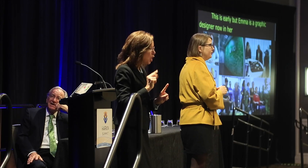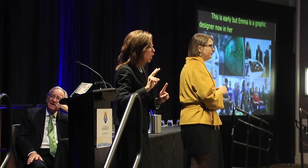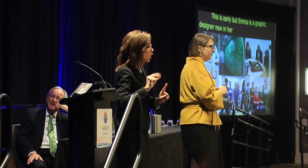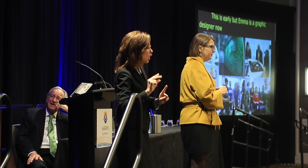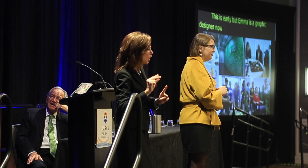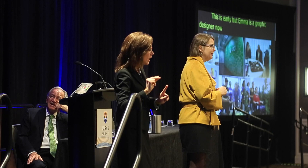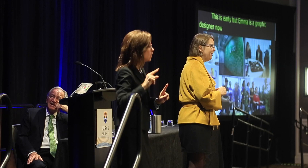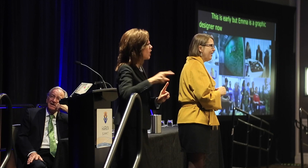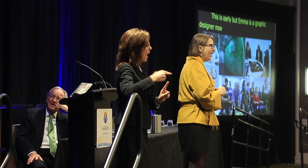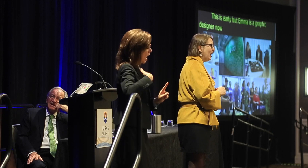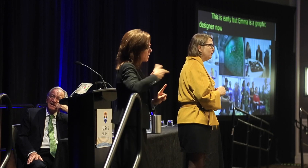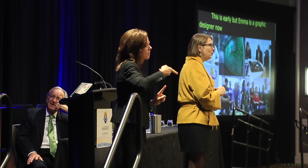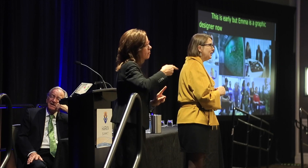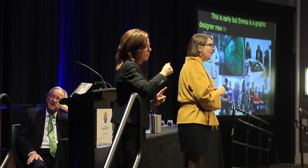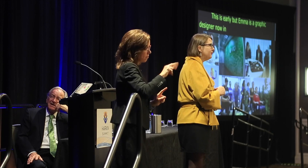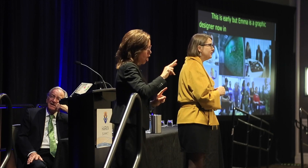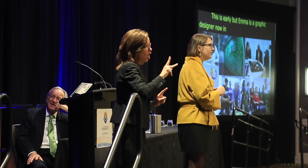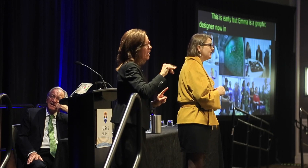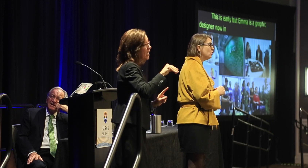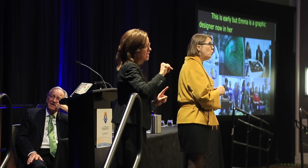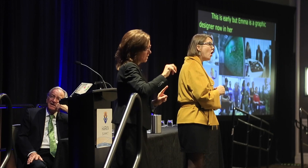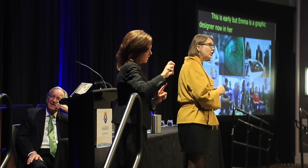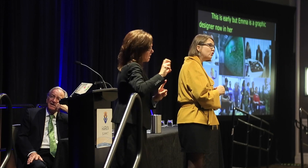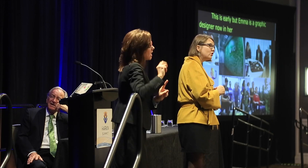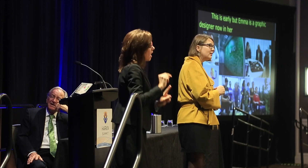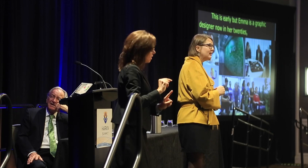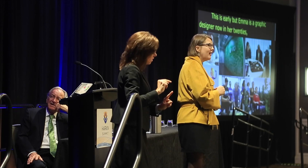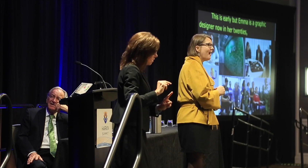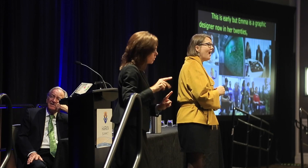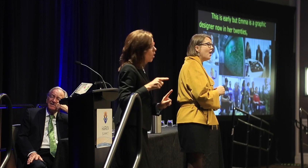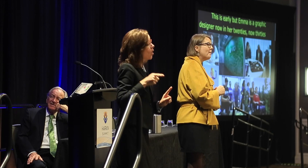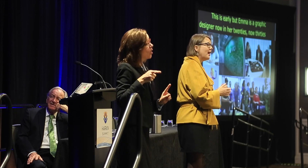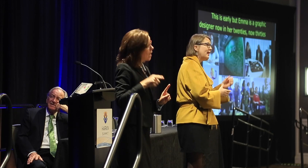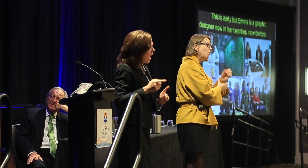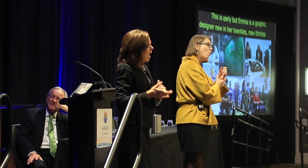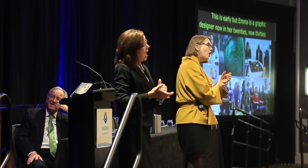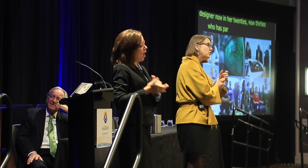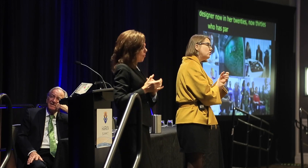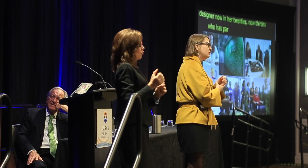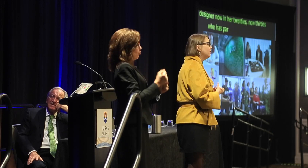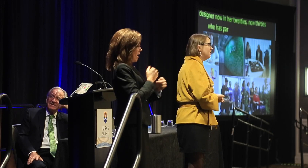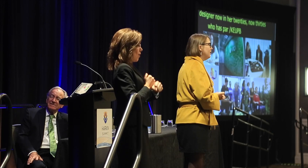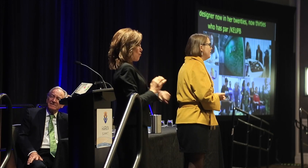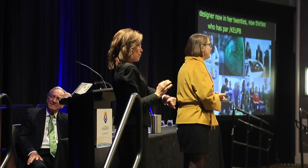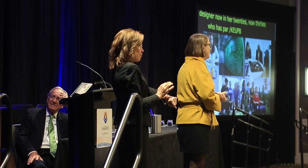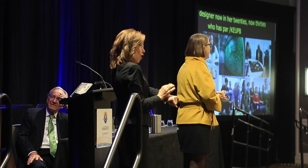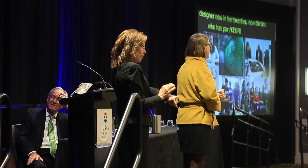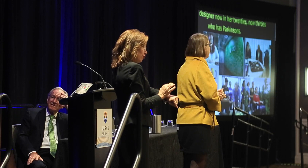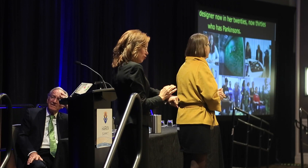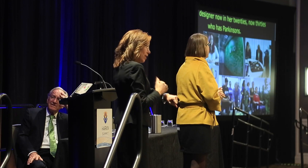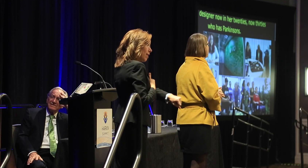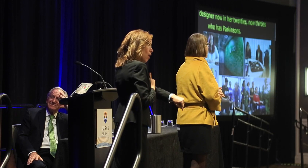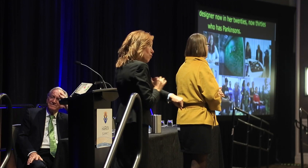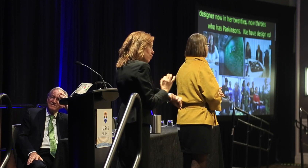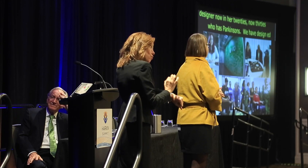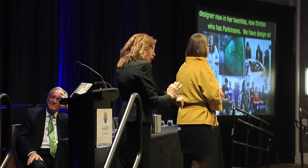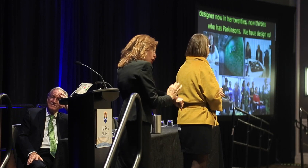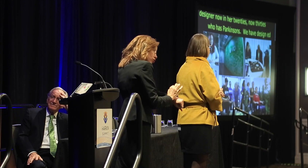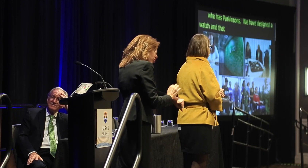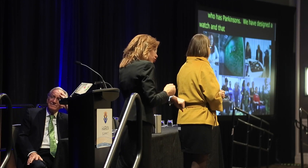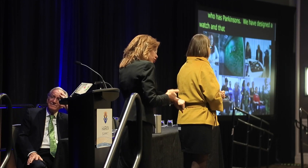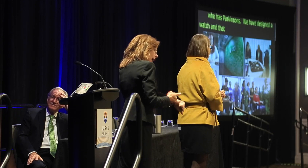has Parkinson's. We have designed a watch. And that watch enables her to